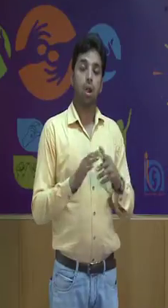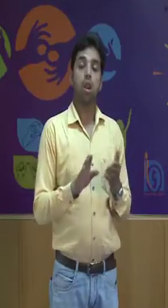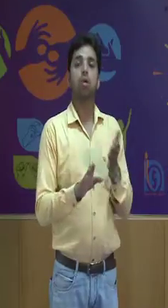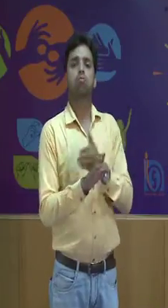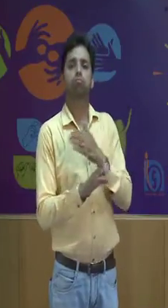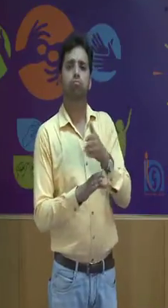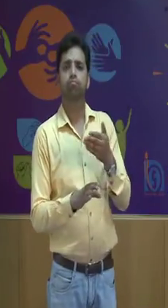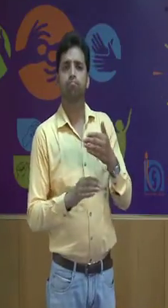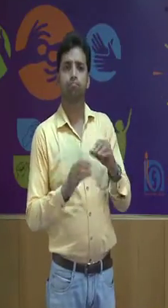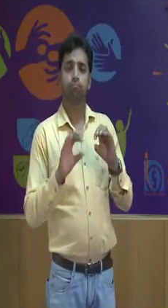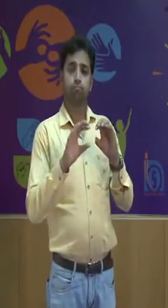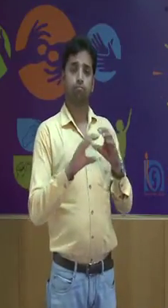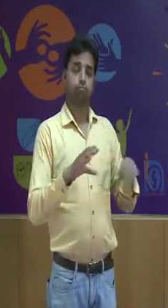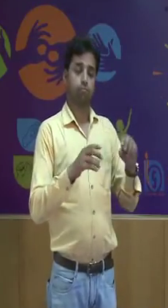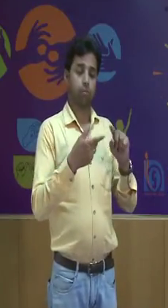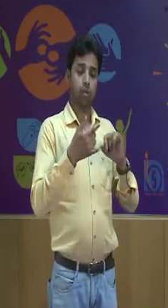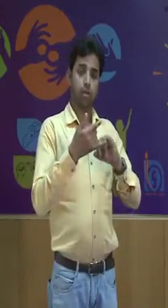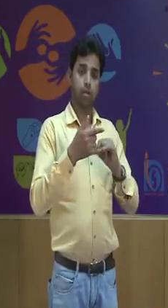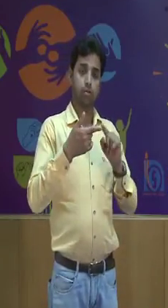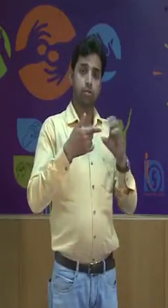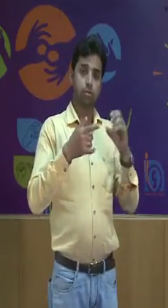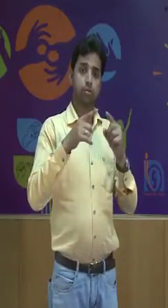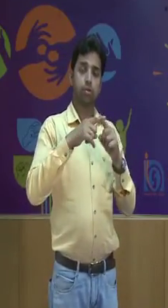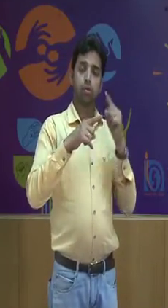were the lowest section of the Indian society.